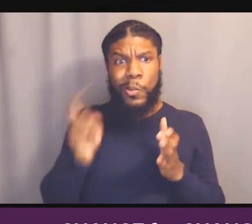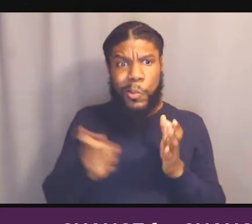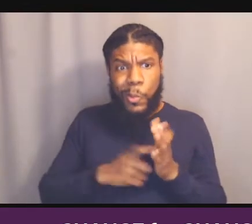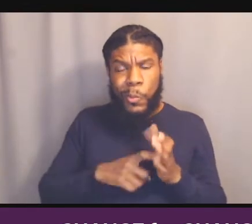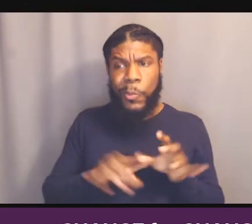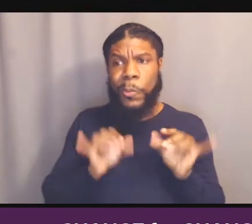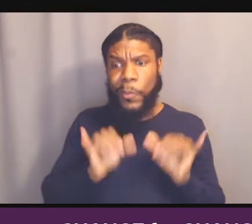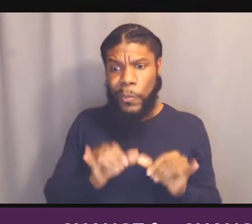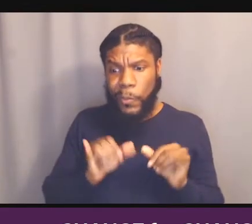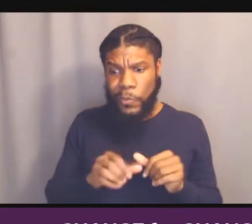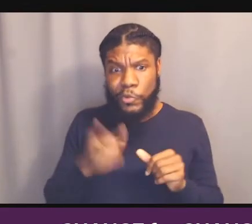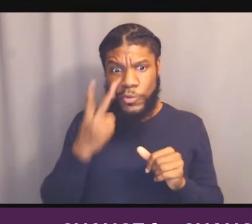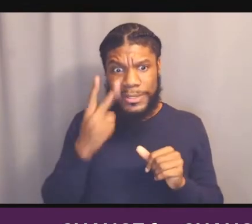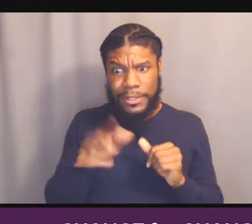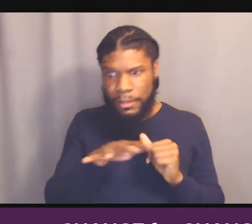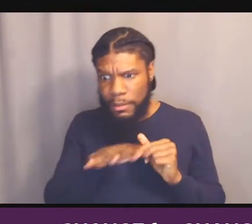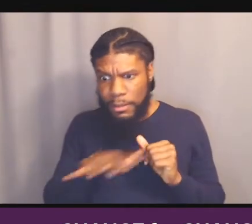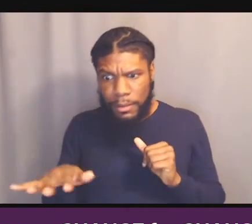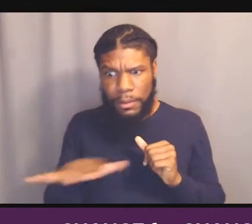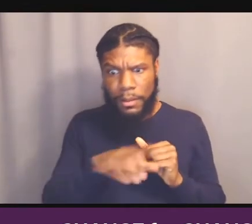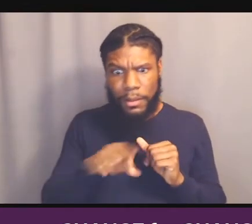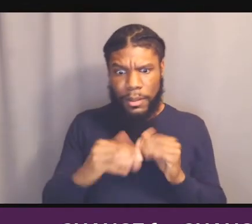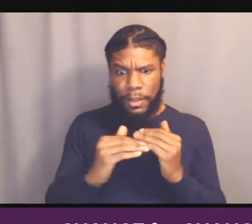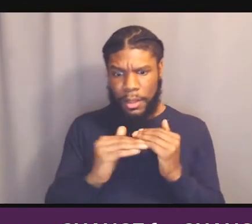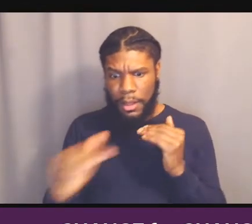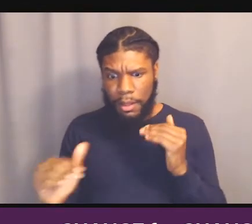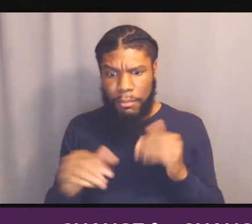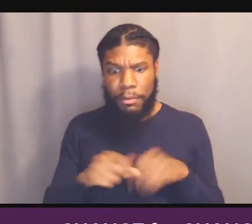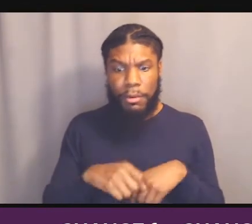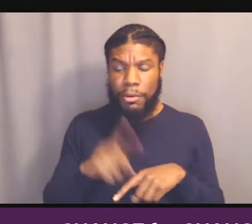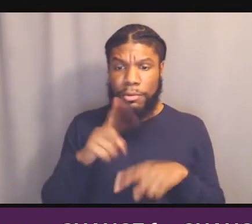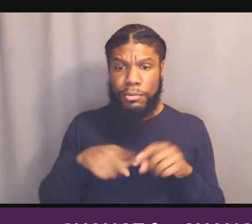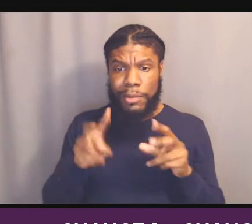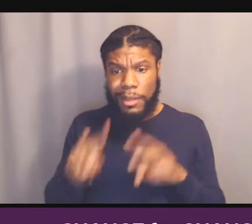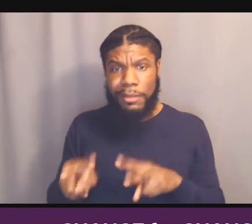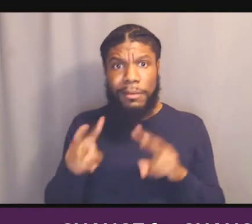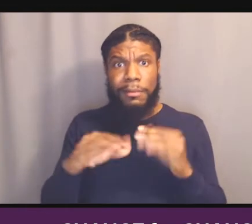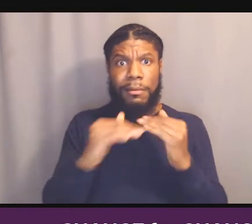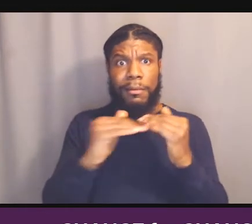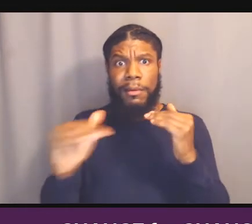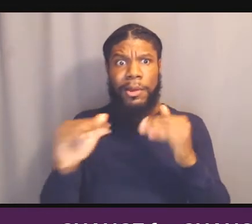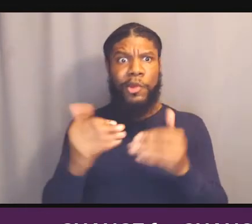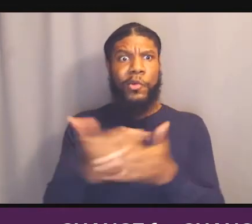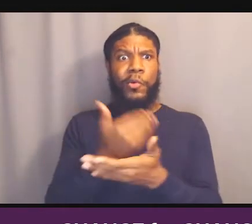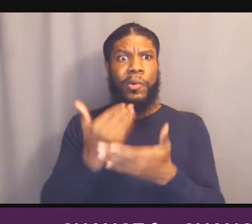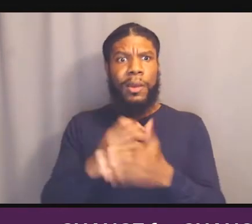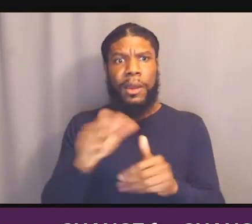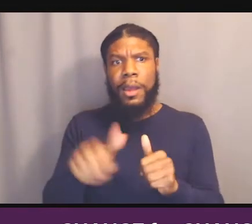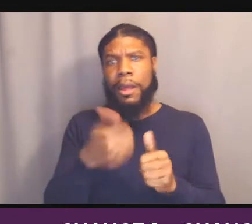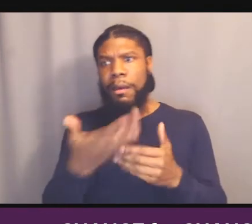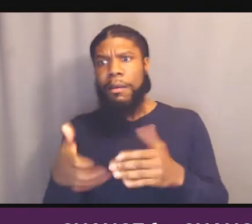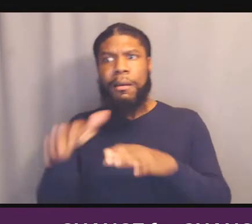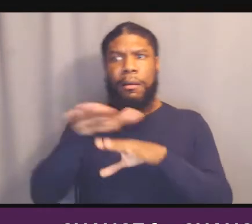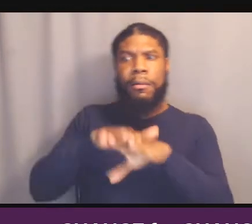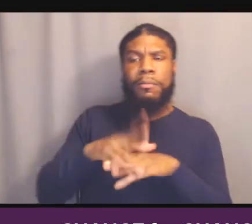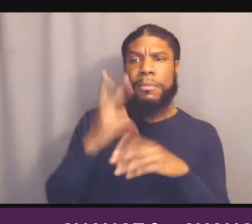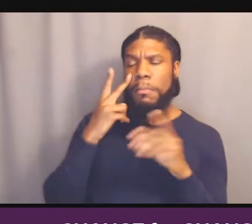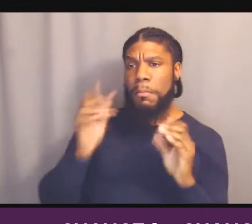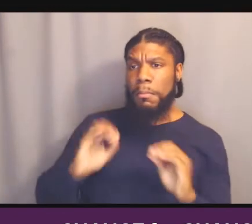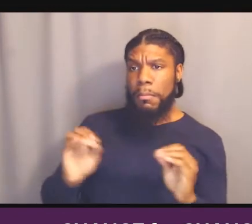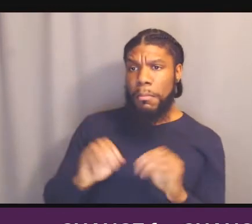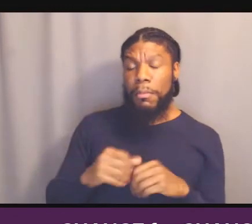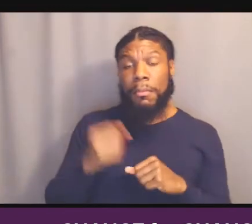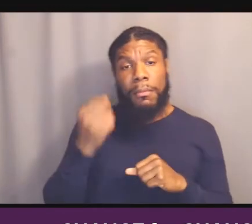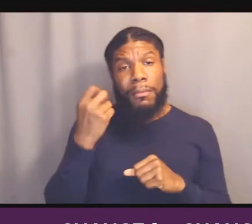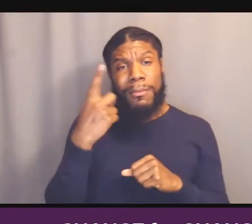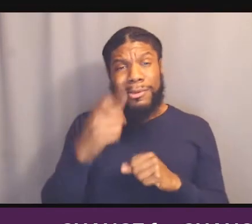put our groceries in the cabinets, it's strange for us to search for cereal under the sink. But when you've been bent